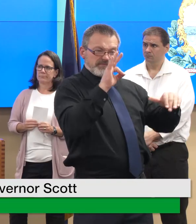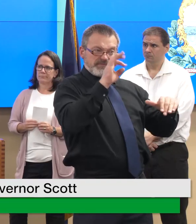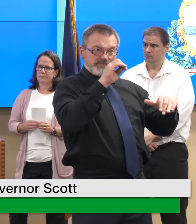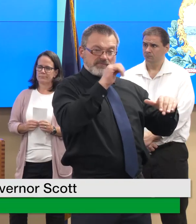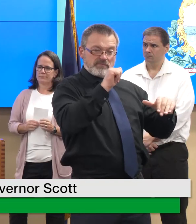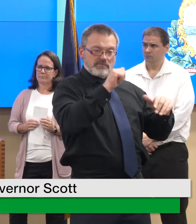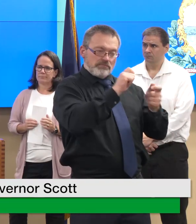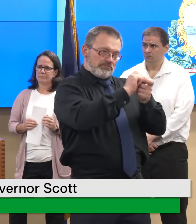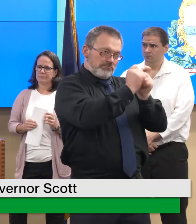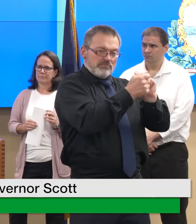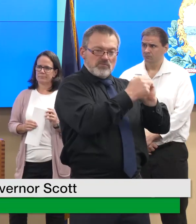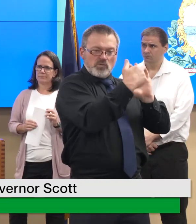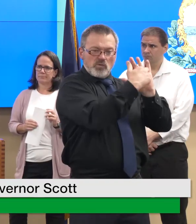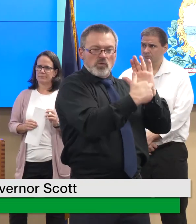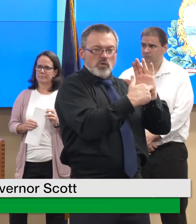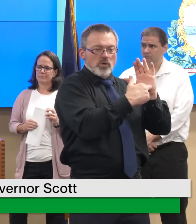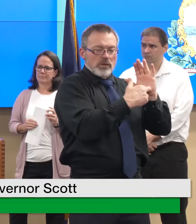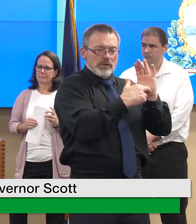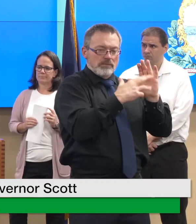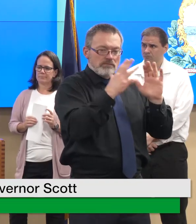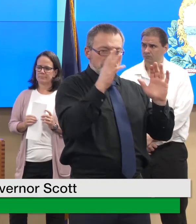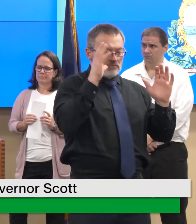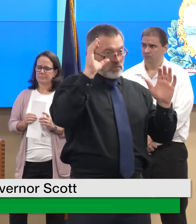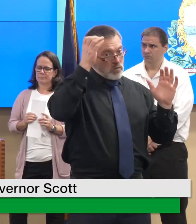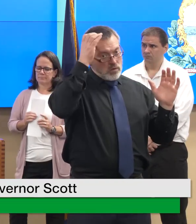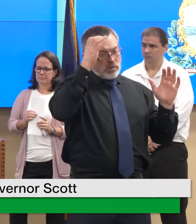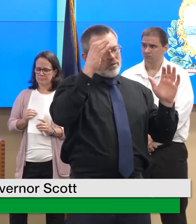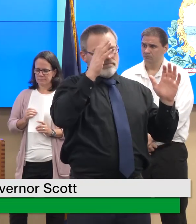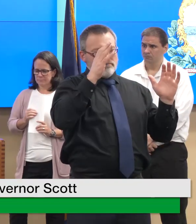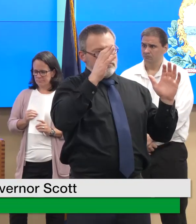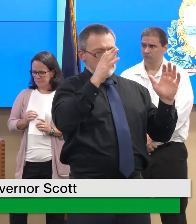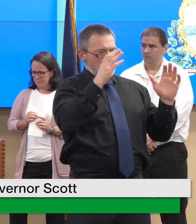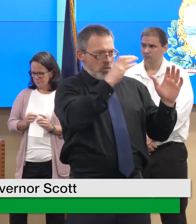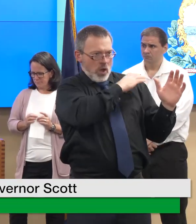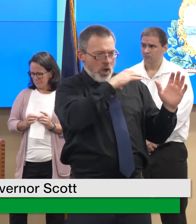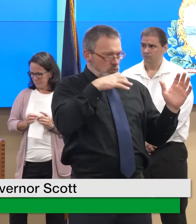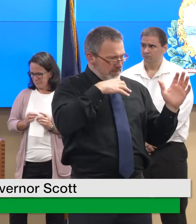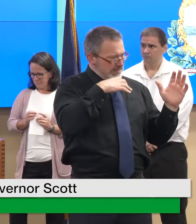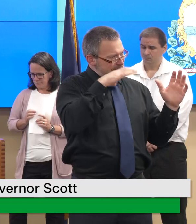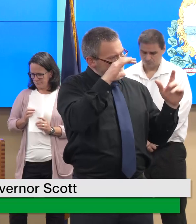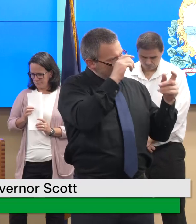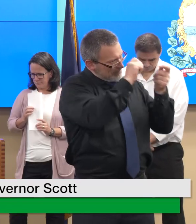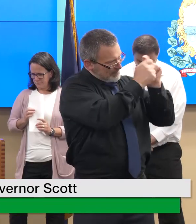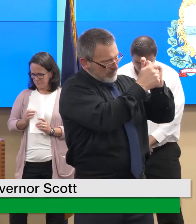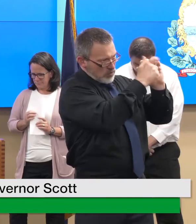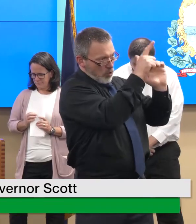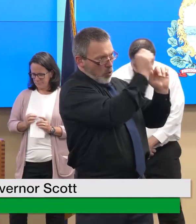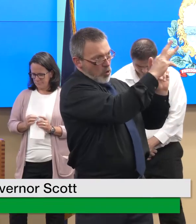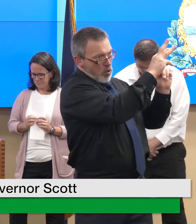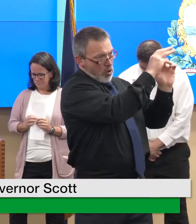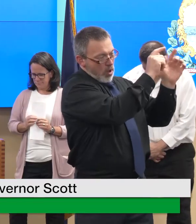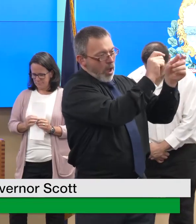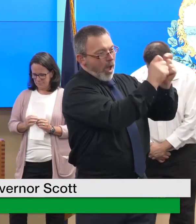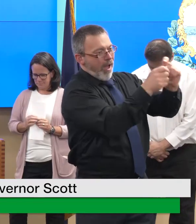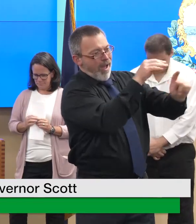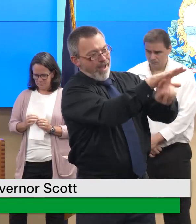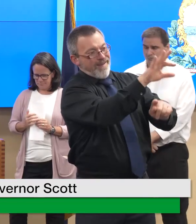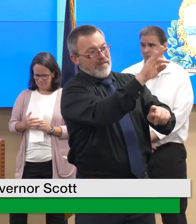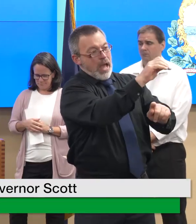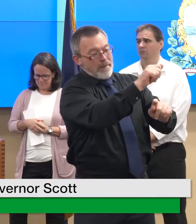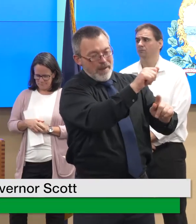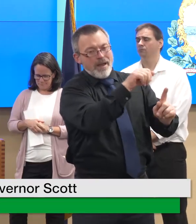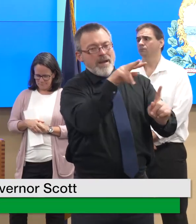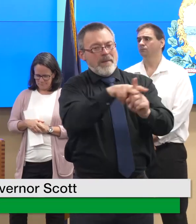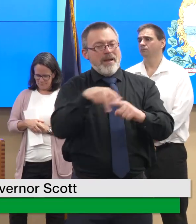Congress. They do what they're told. They're funded by Congress, and the rules around FEMA